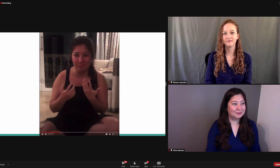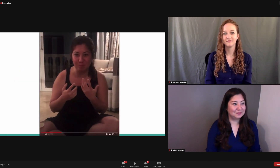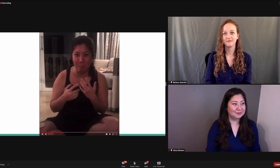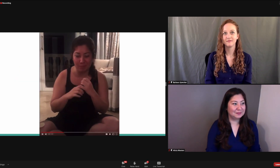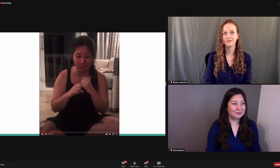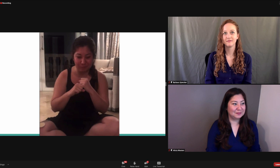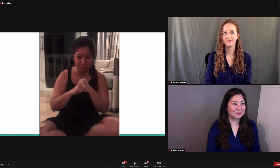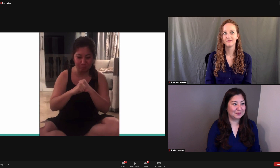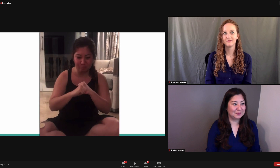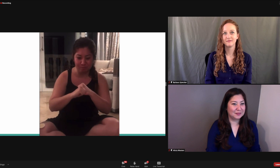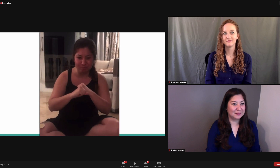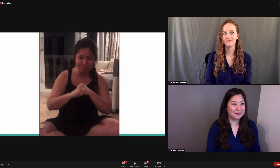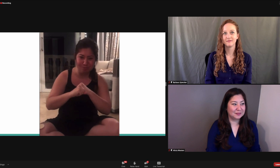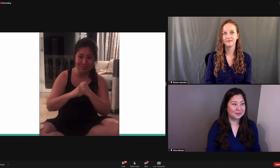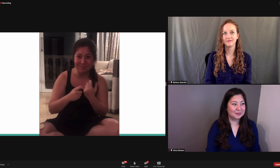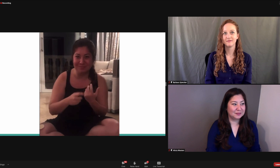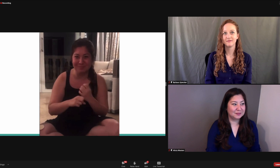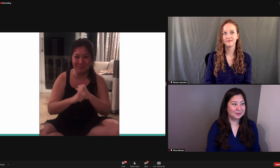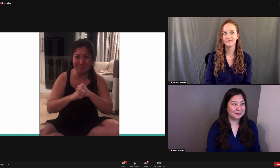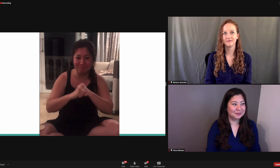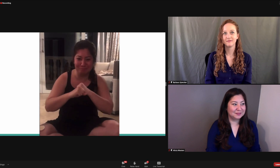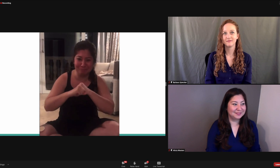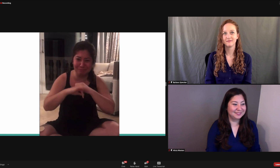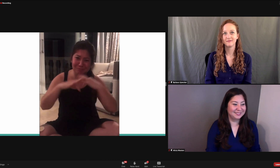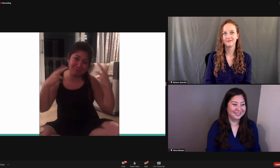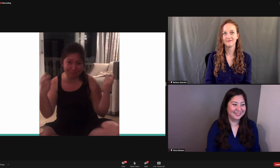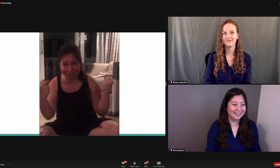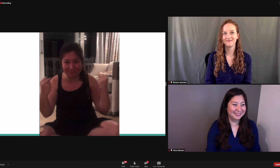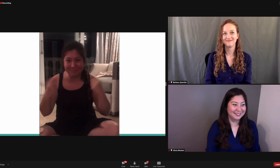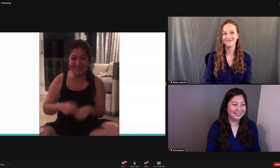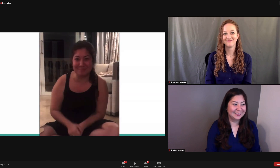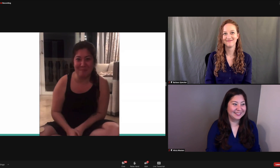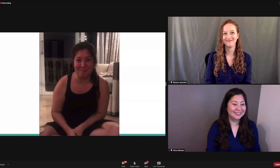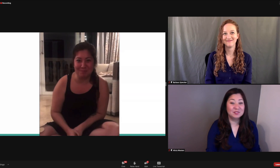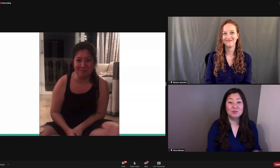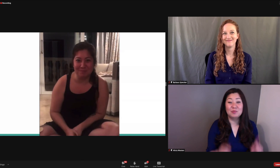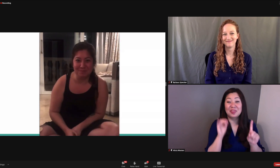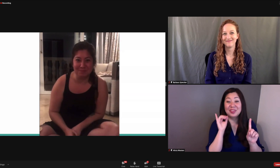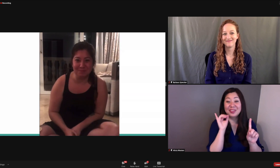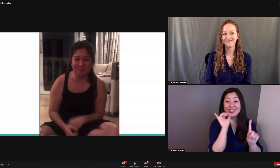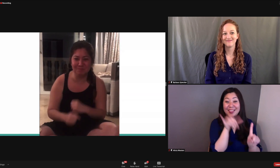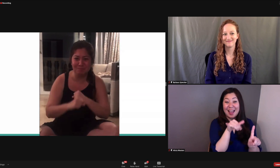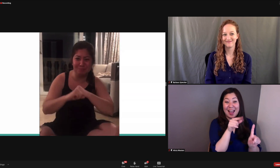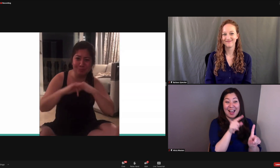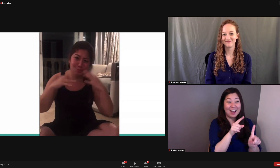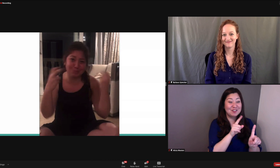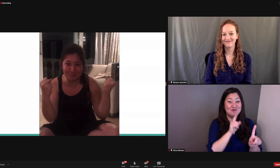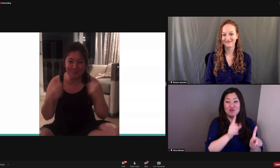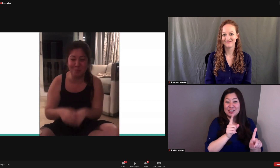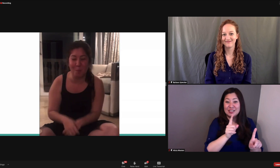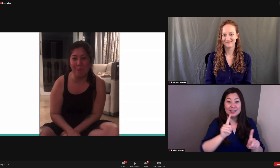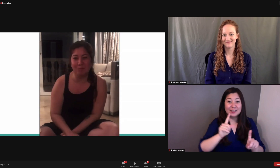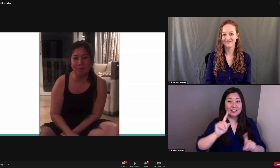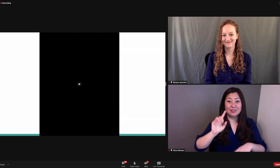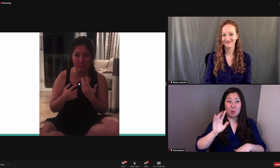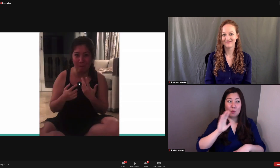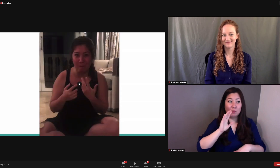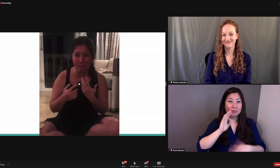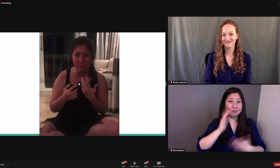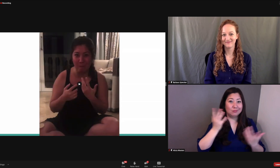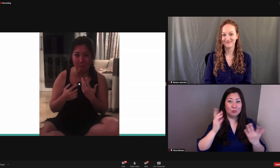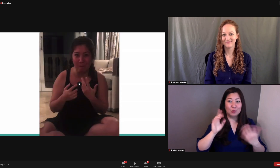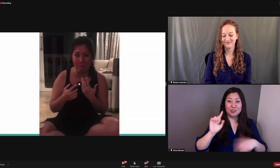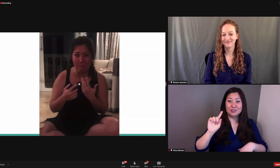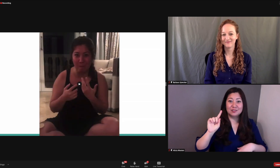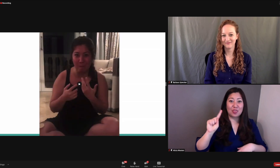into sign language? So atomic signs, we played with that. And we thought of maybe a logo design. We weren't sure,